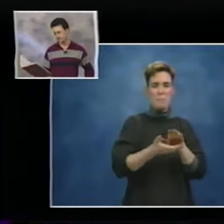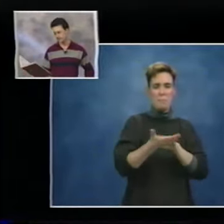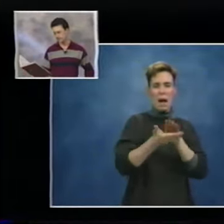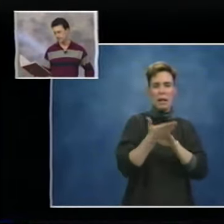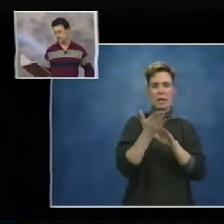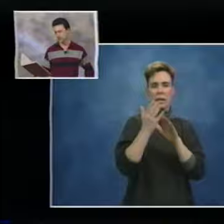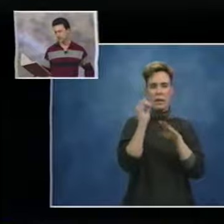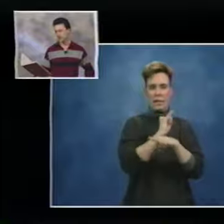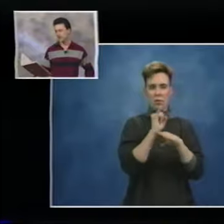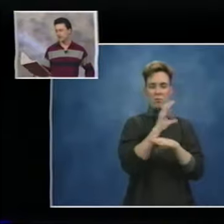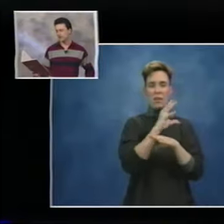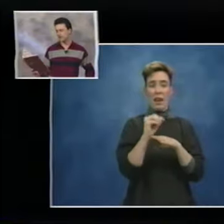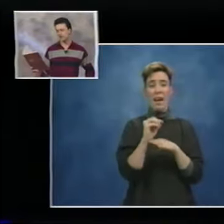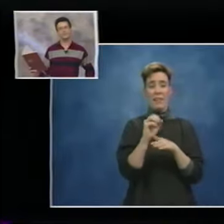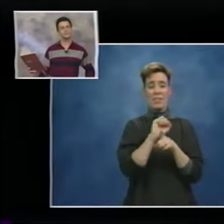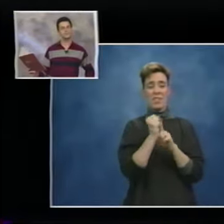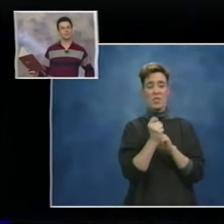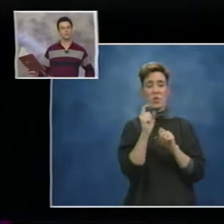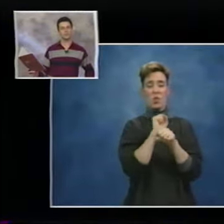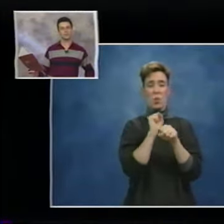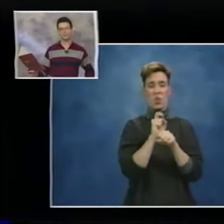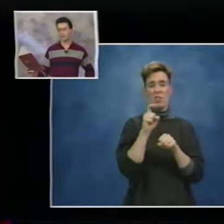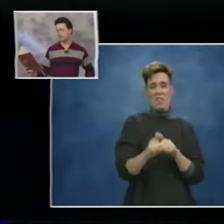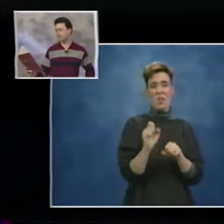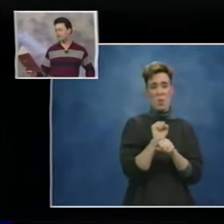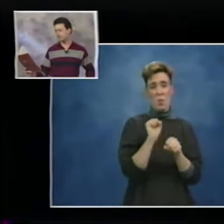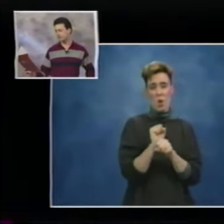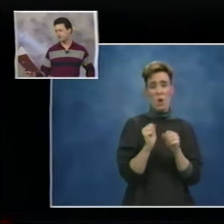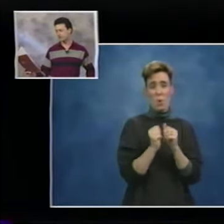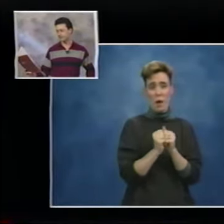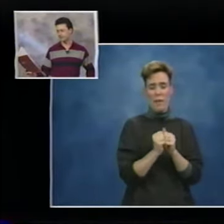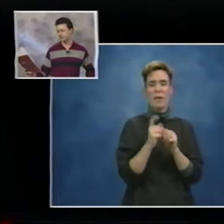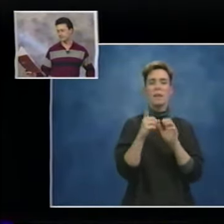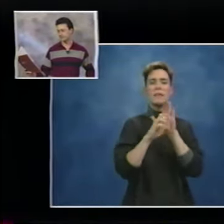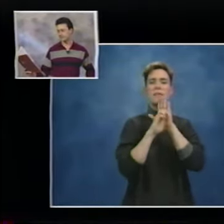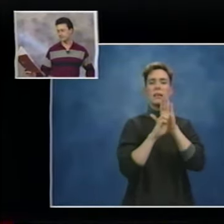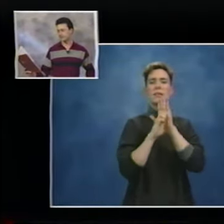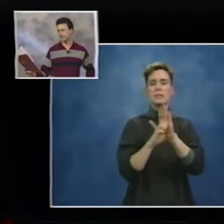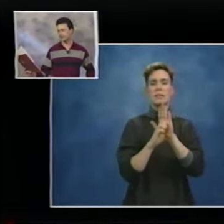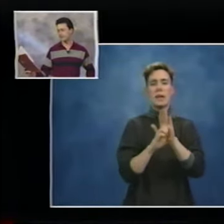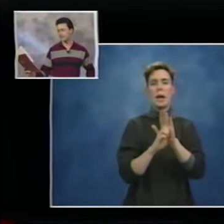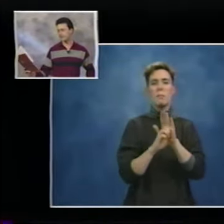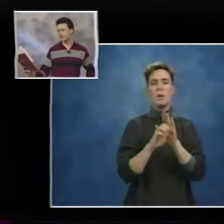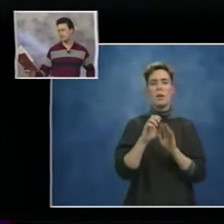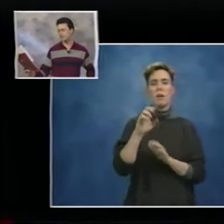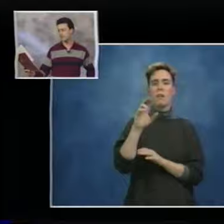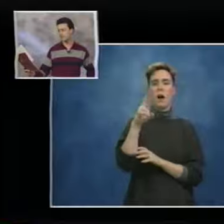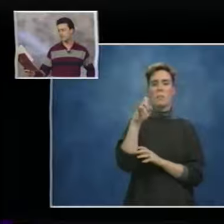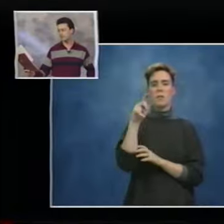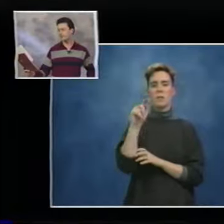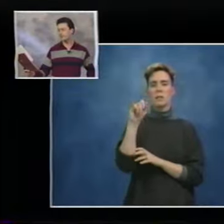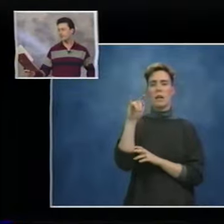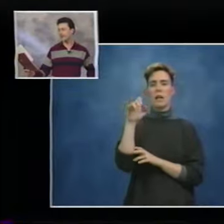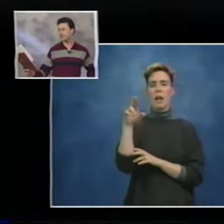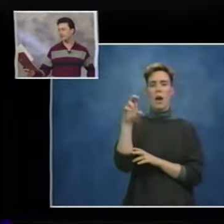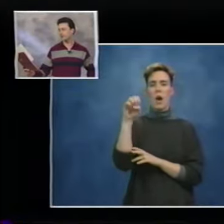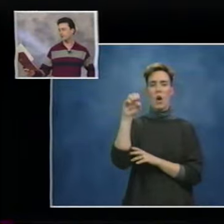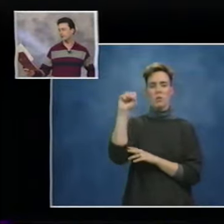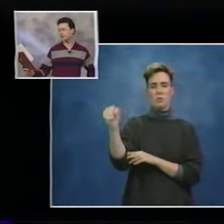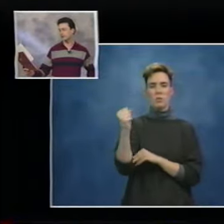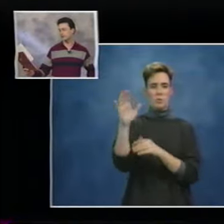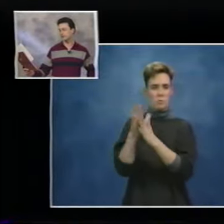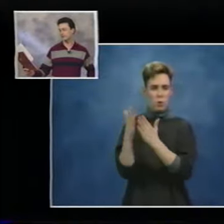under. This is an example from Upton Sinclair's book. Cut up by the